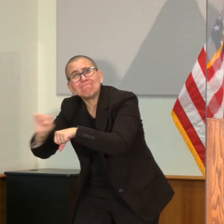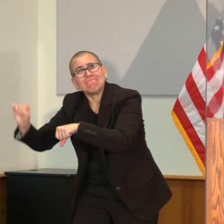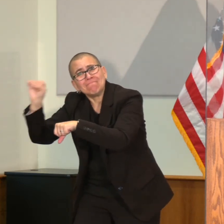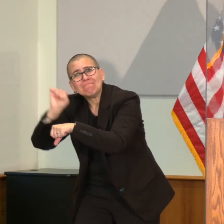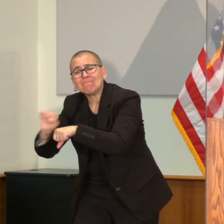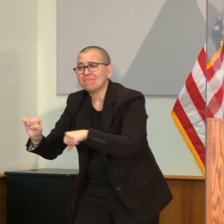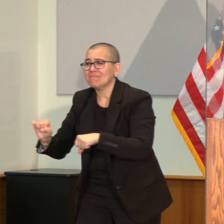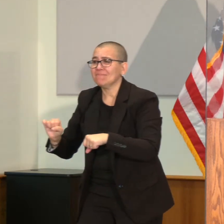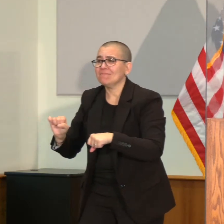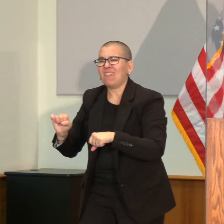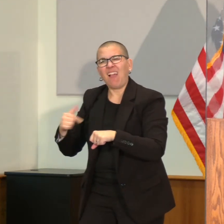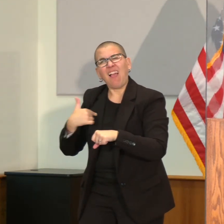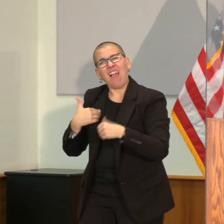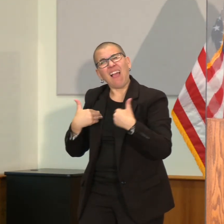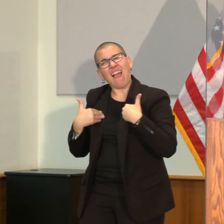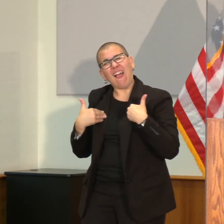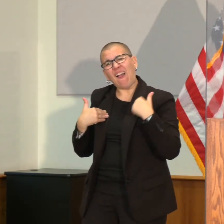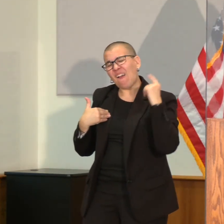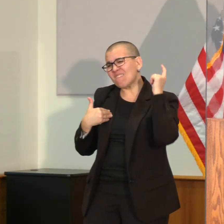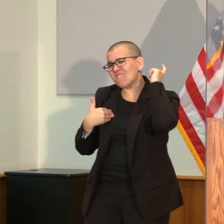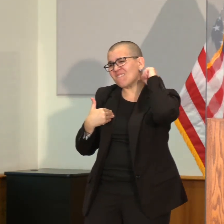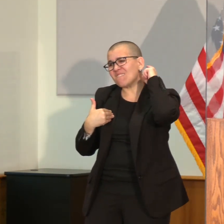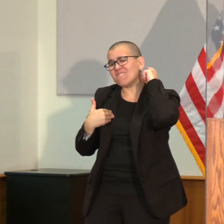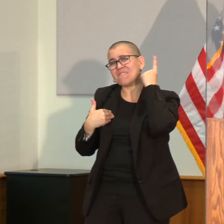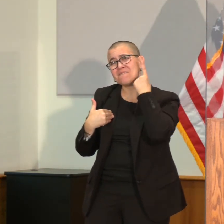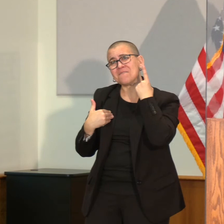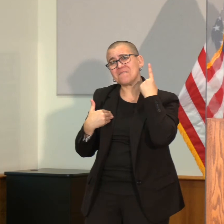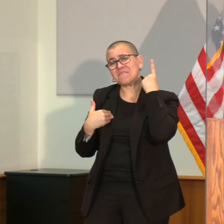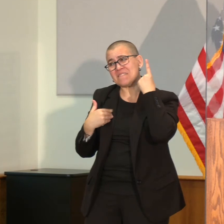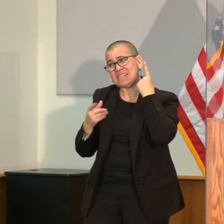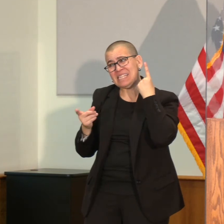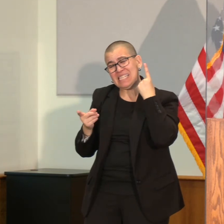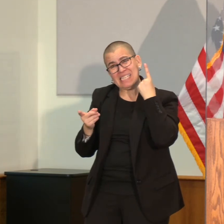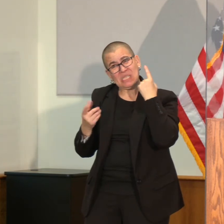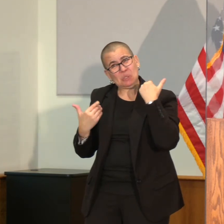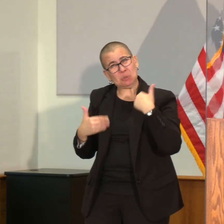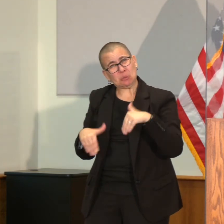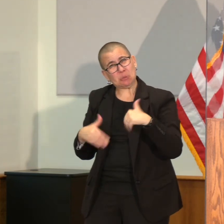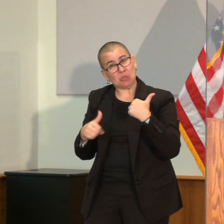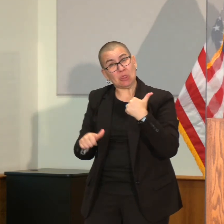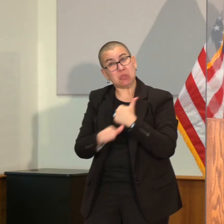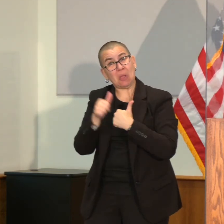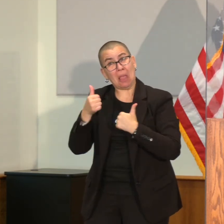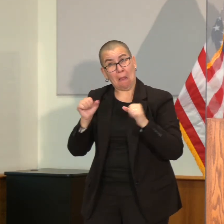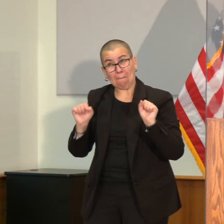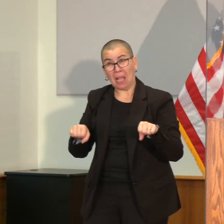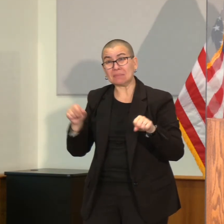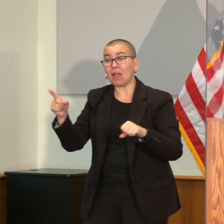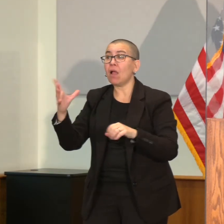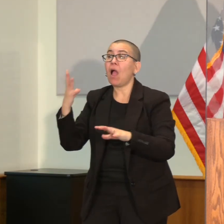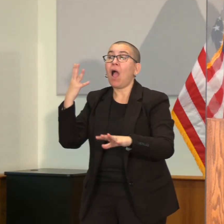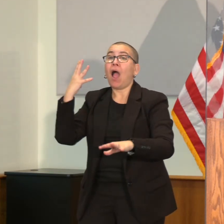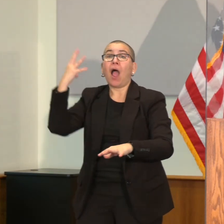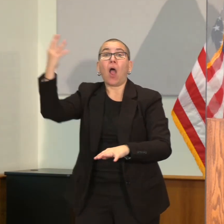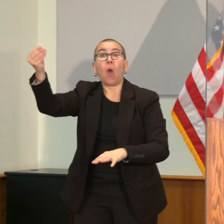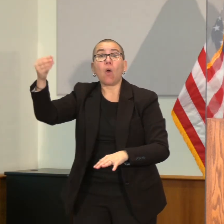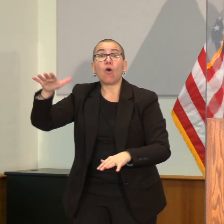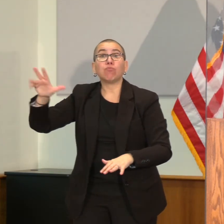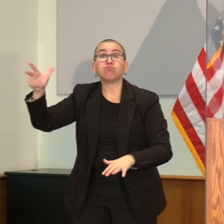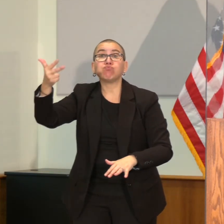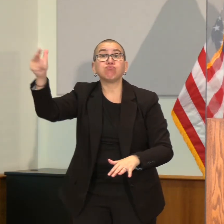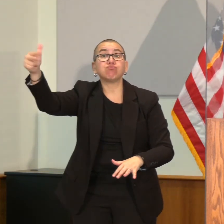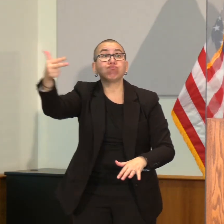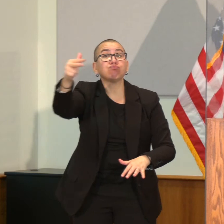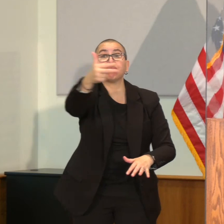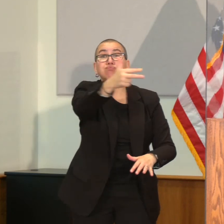we don't do something, the lives of Miles is his name, or the